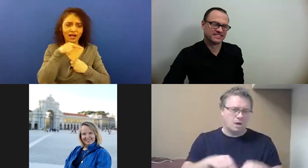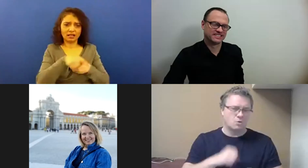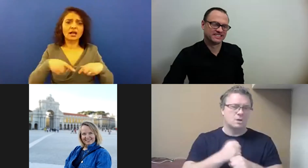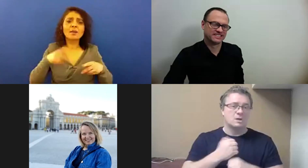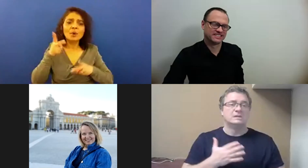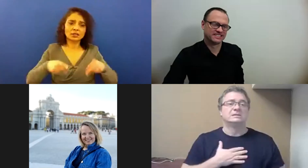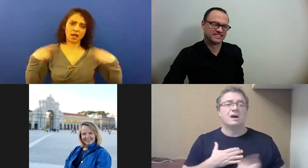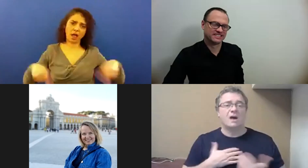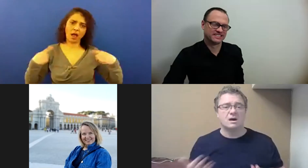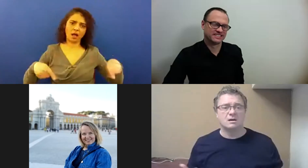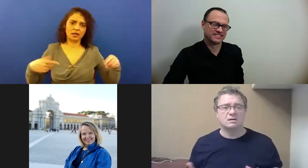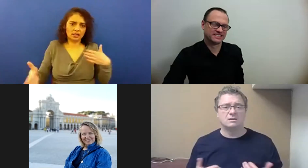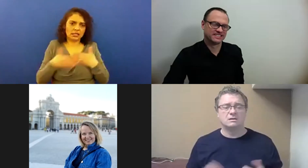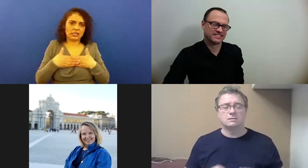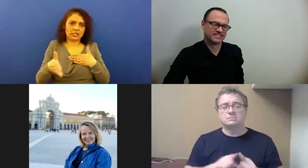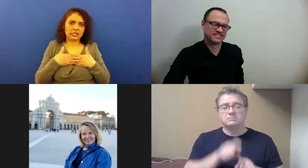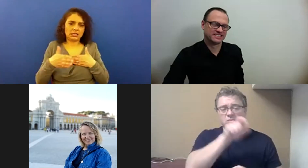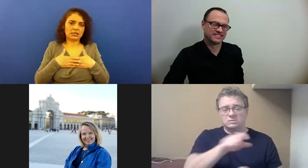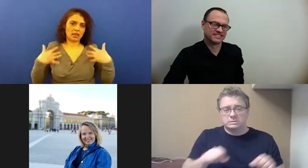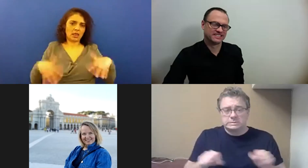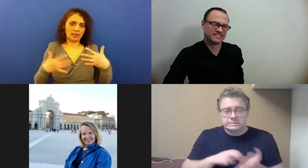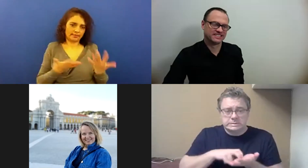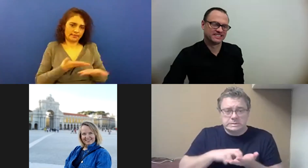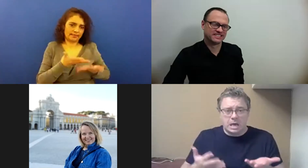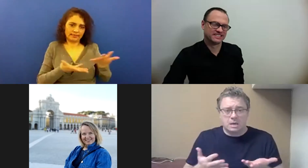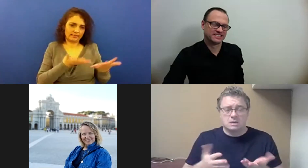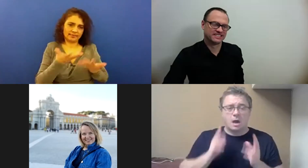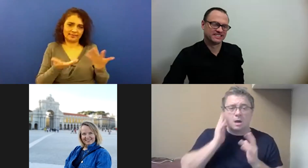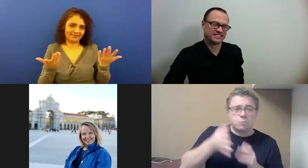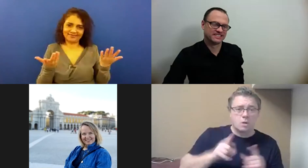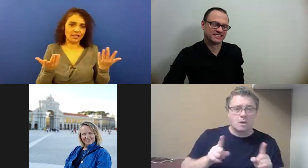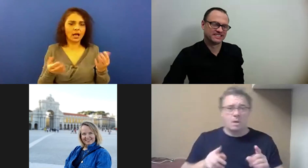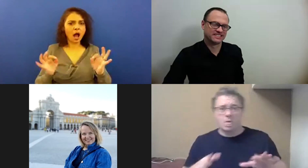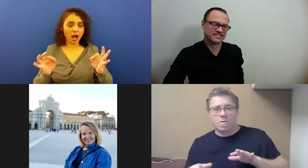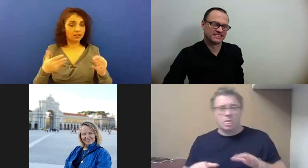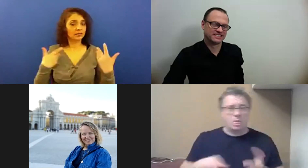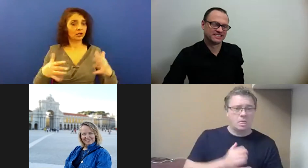So I was glad to have an opportunity to show them a positive deaf Roma story.